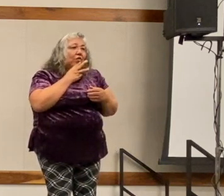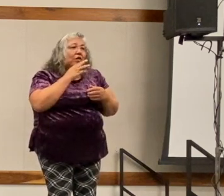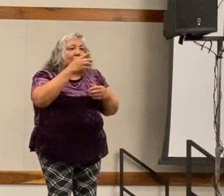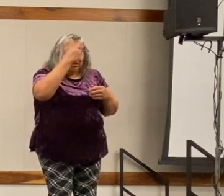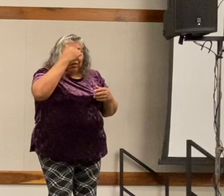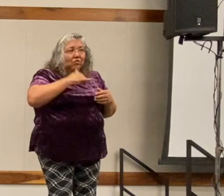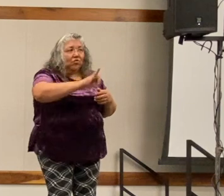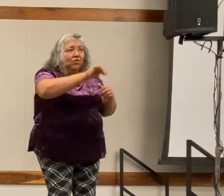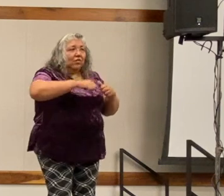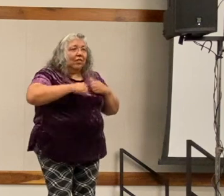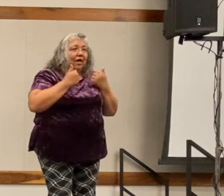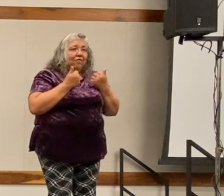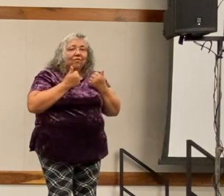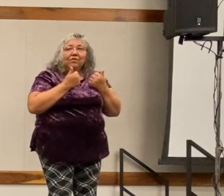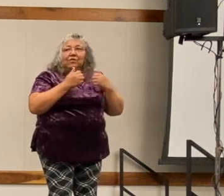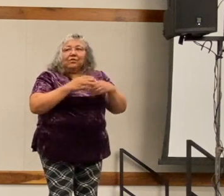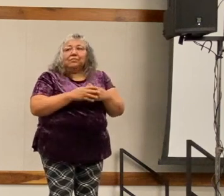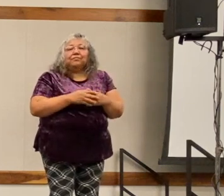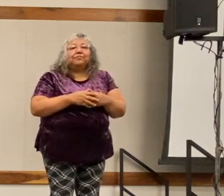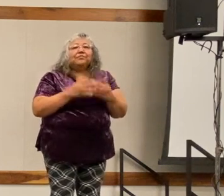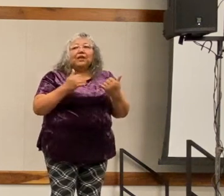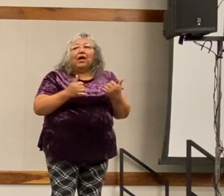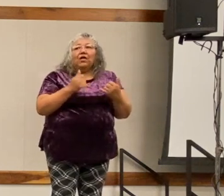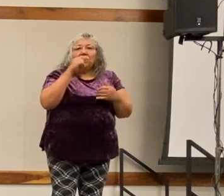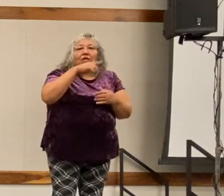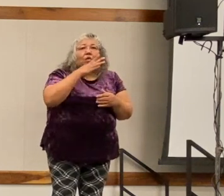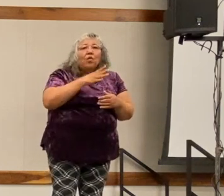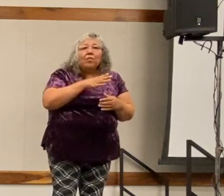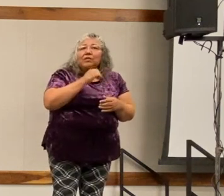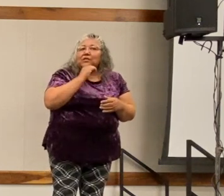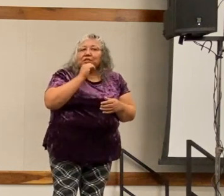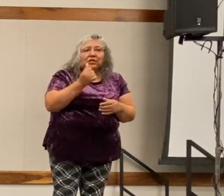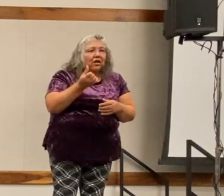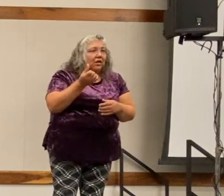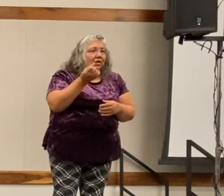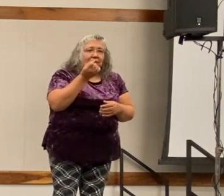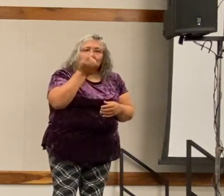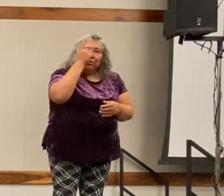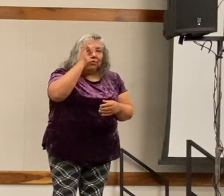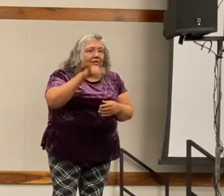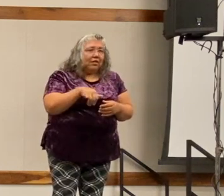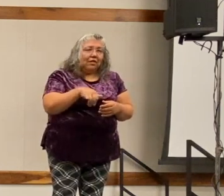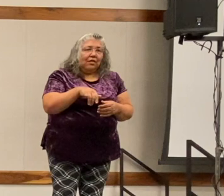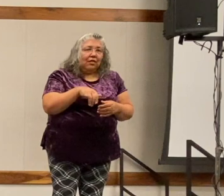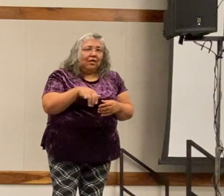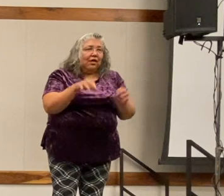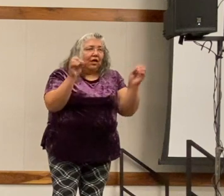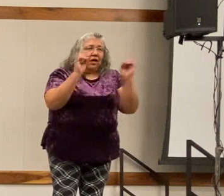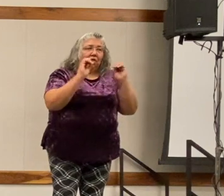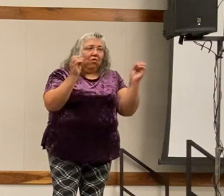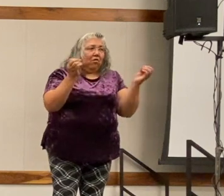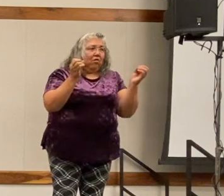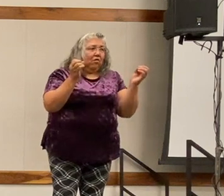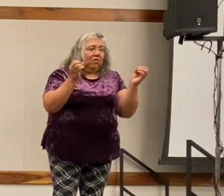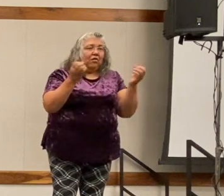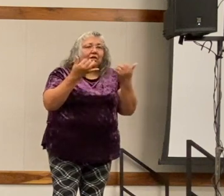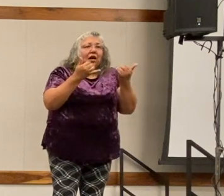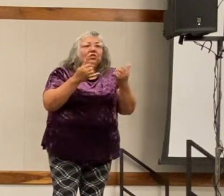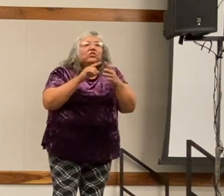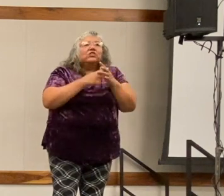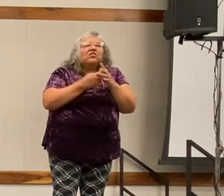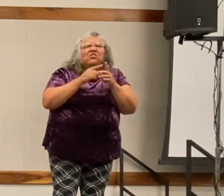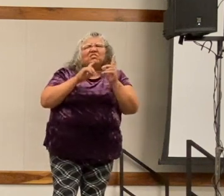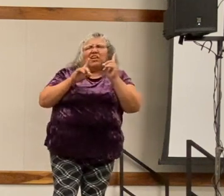eternal life. And she did not pick up at all what Jesus was talking about. And so she